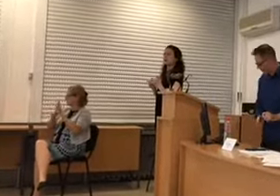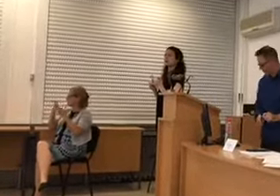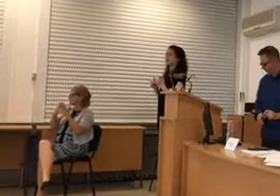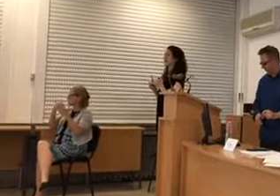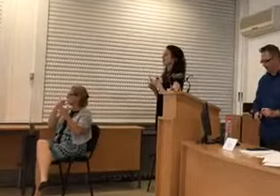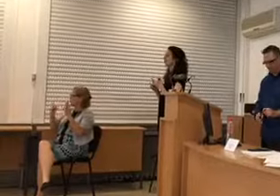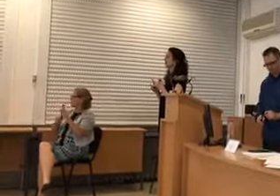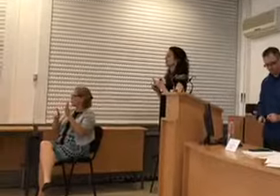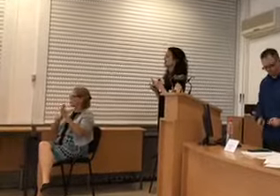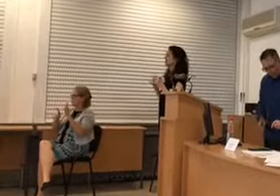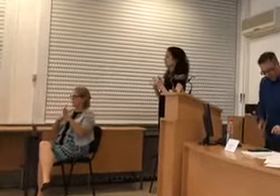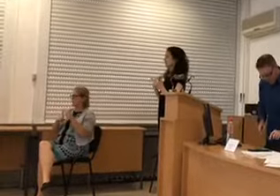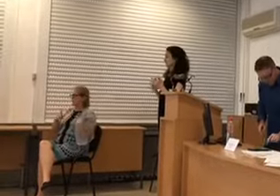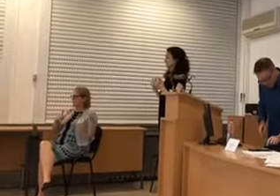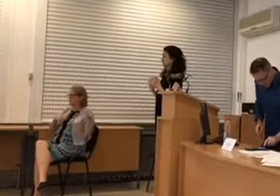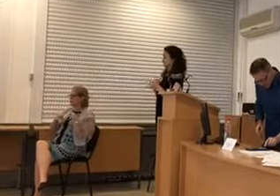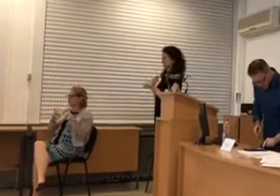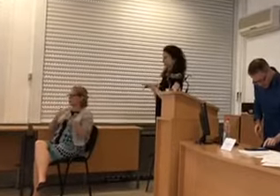very well with the time.